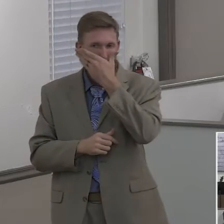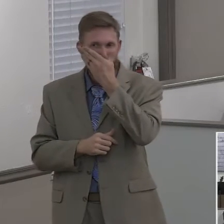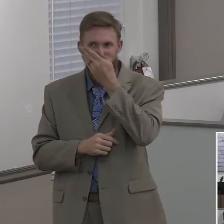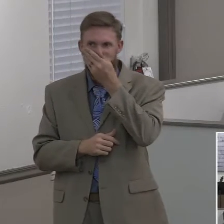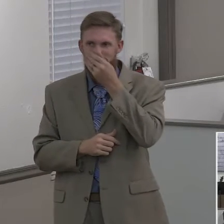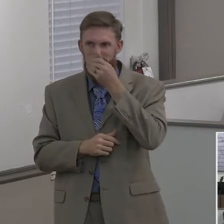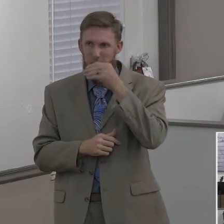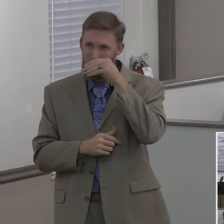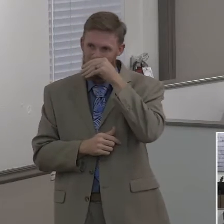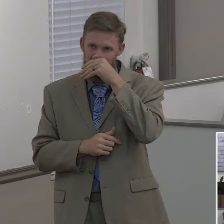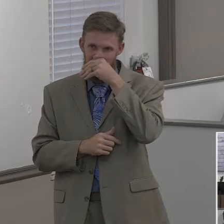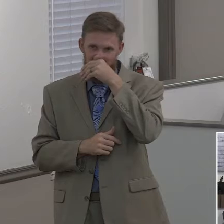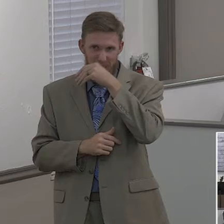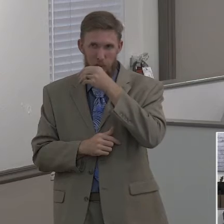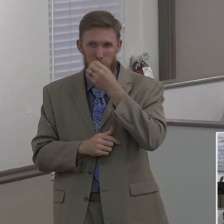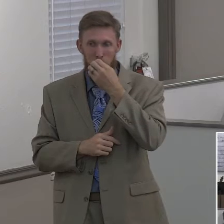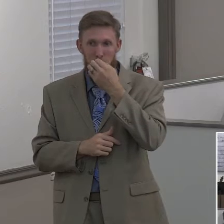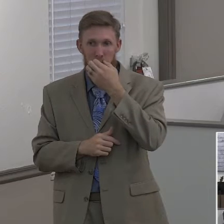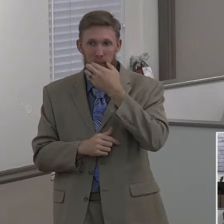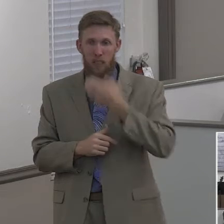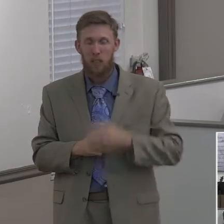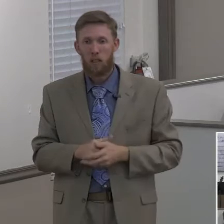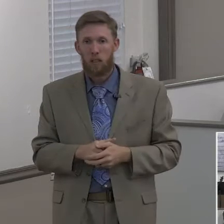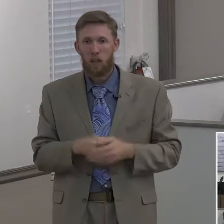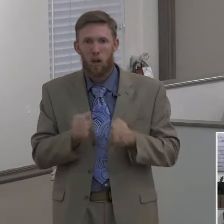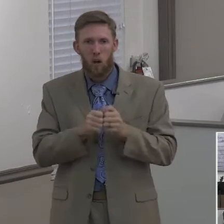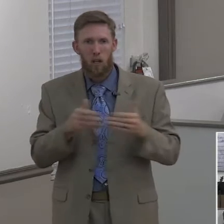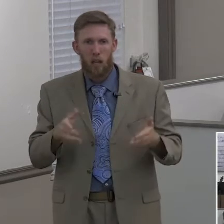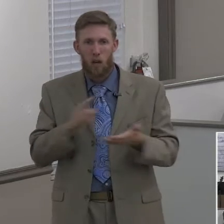Now, without the Holy Spirit's power, you're going to fail.